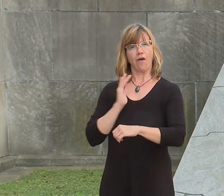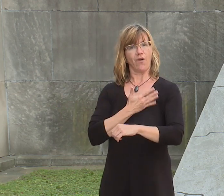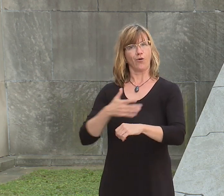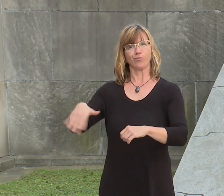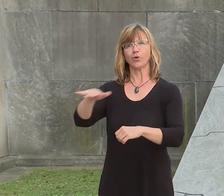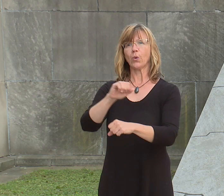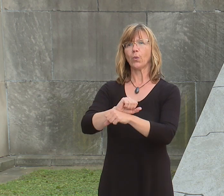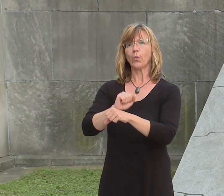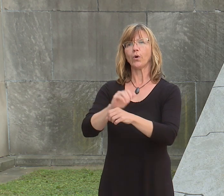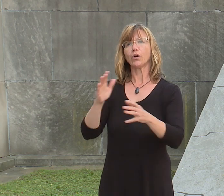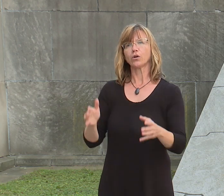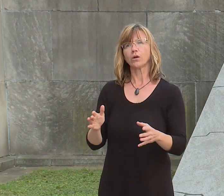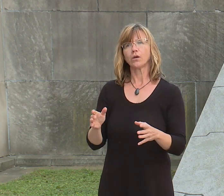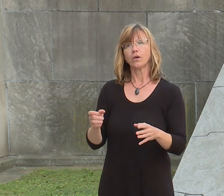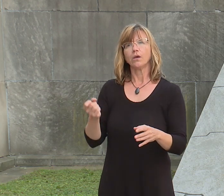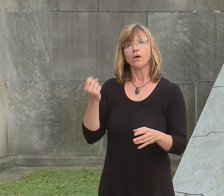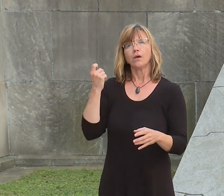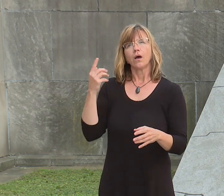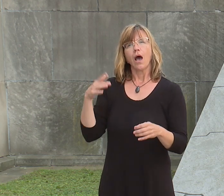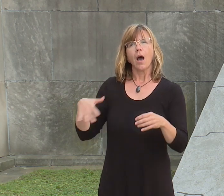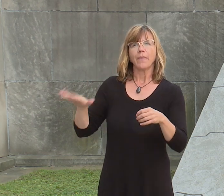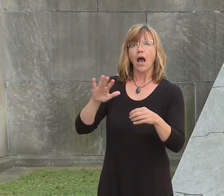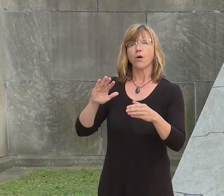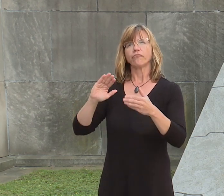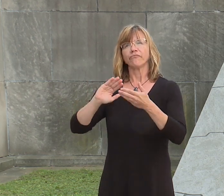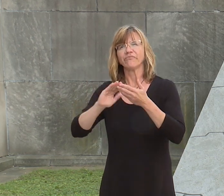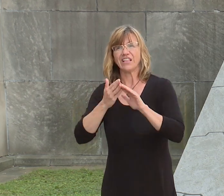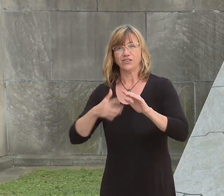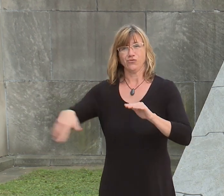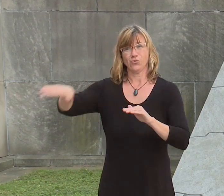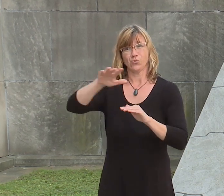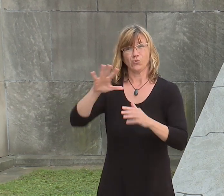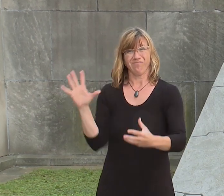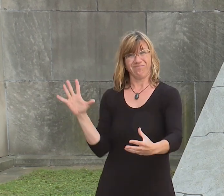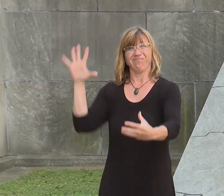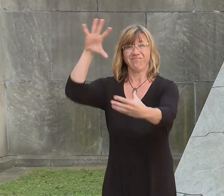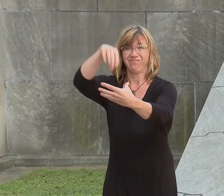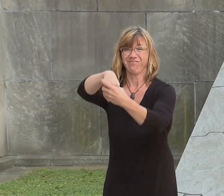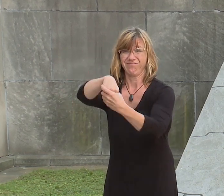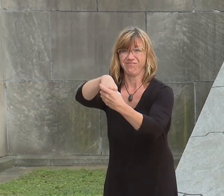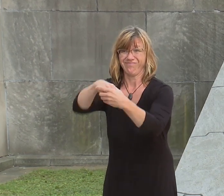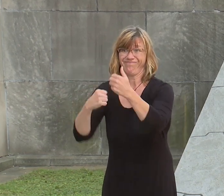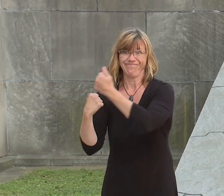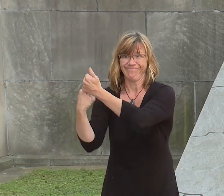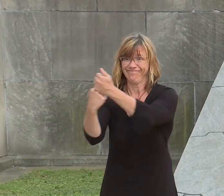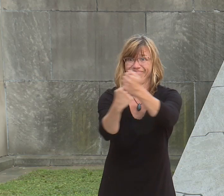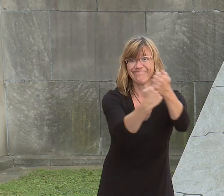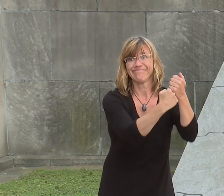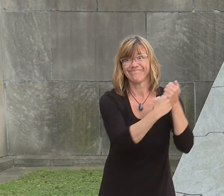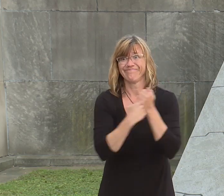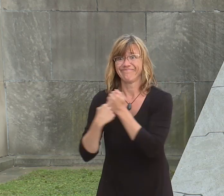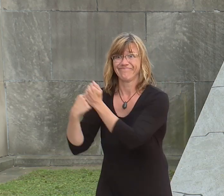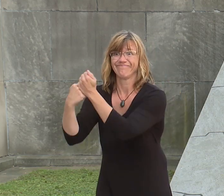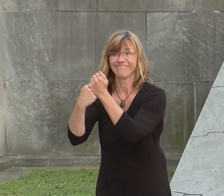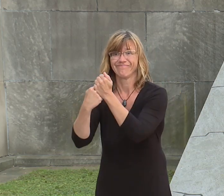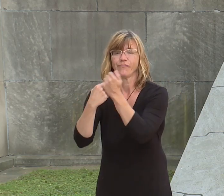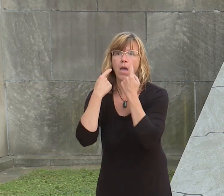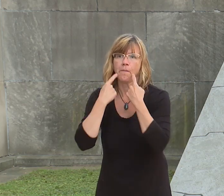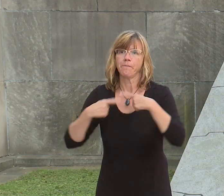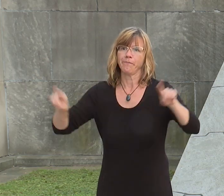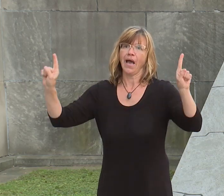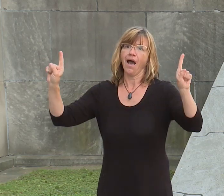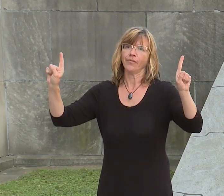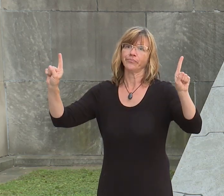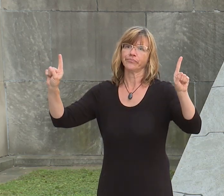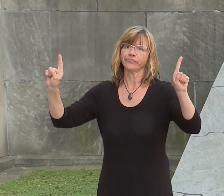village of Baltimore to make sure that we get to that 65% and tackle this pandemic. In addition, I'd like to acknowledge that